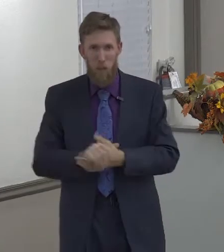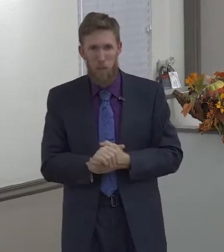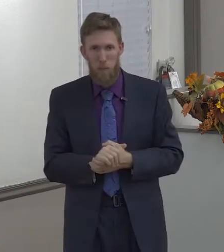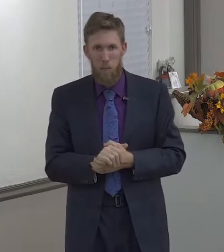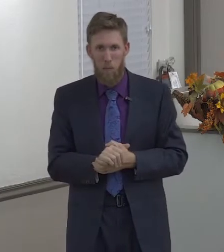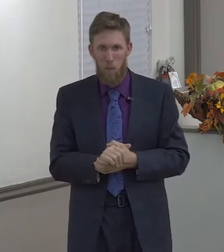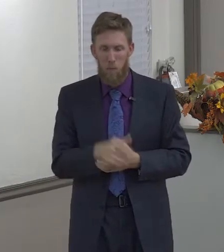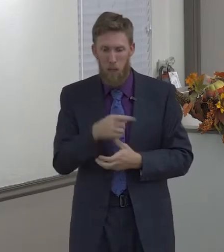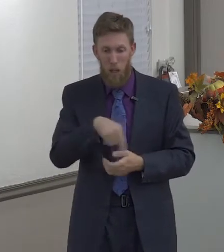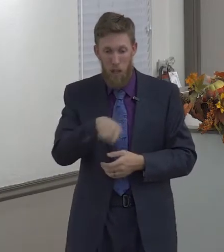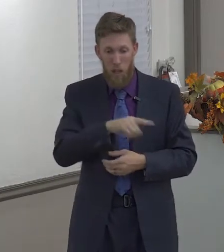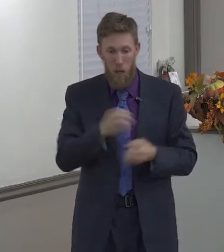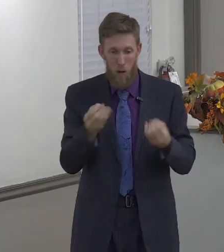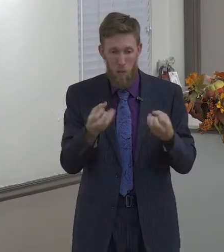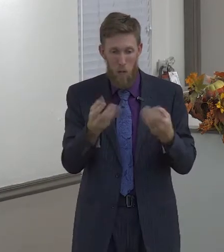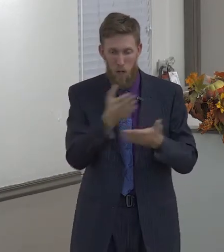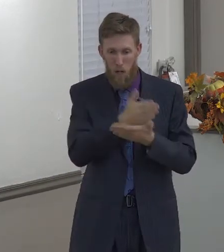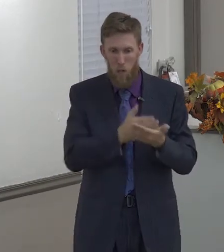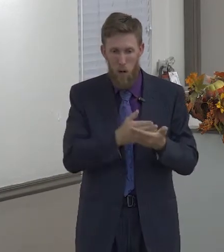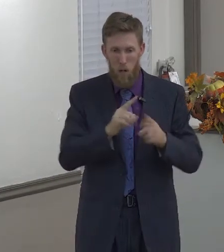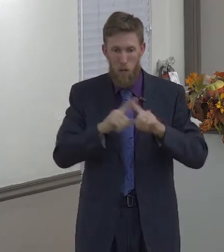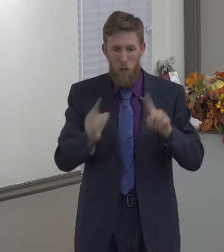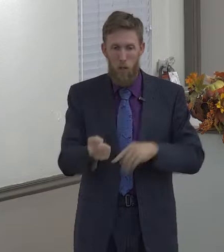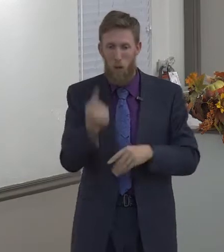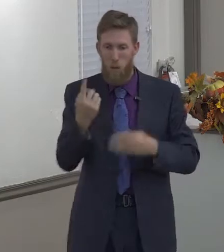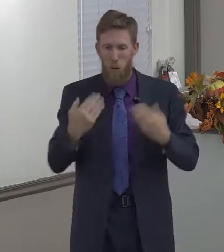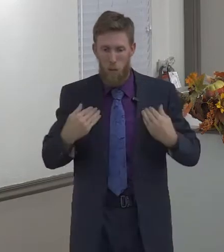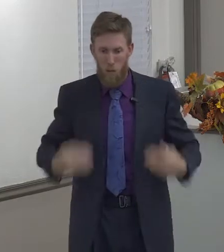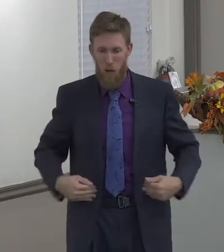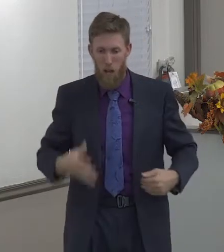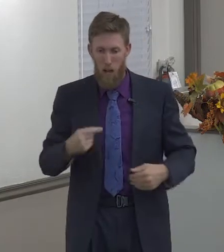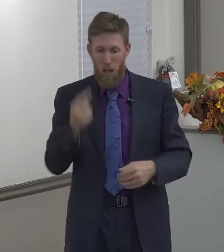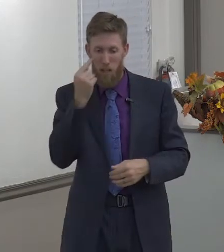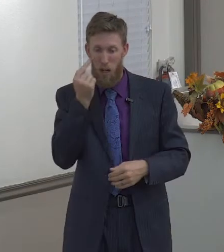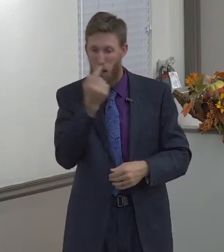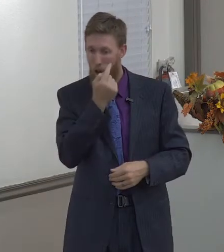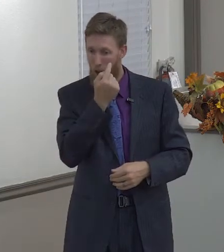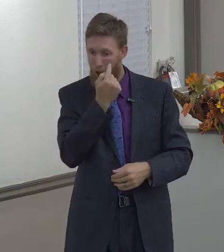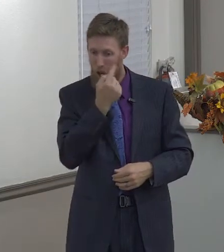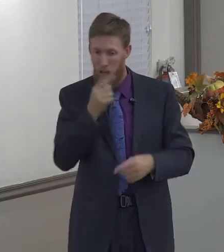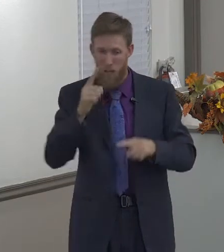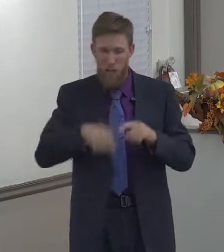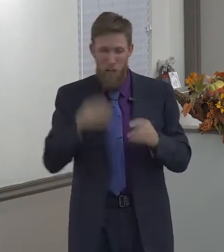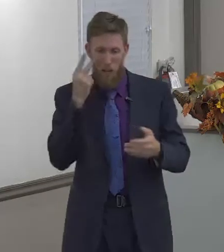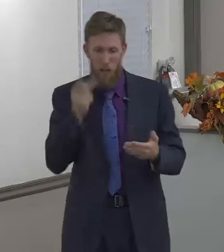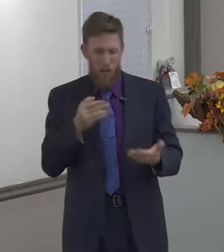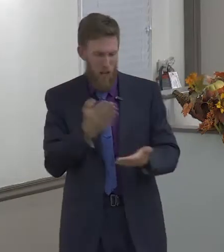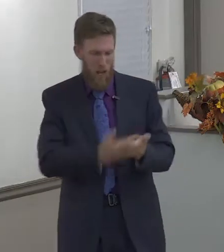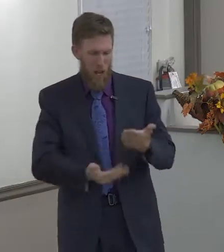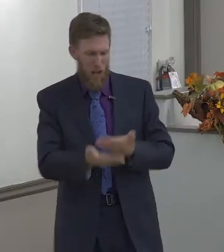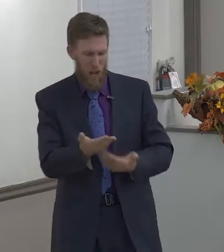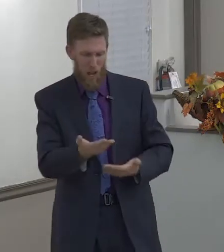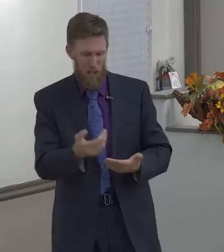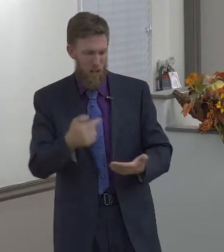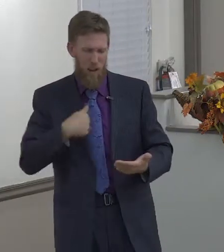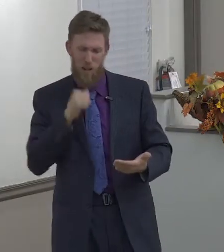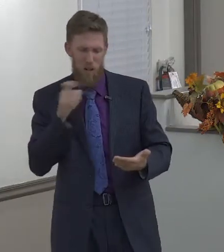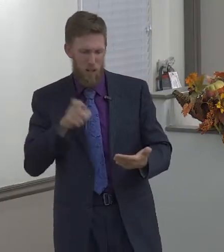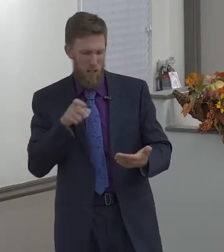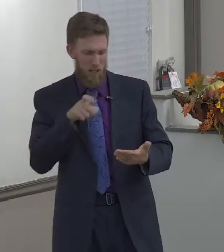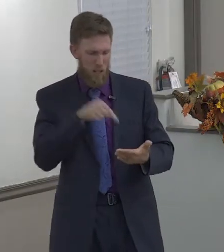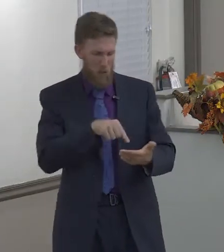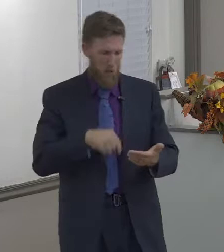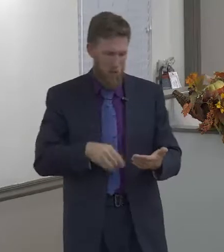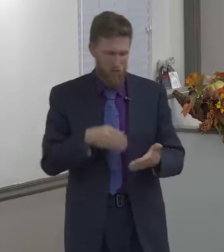the head to the feet, I have no need of you. I counted 13 times. Again, I struggle when I run out of fingers, but I think I